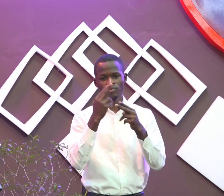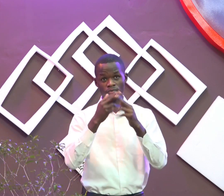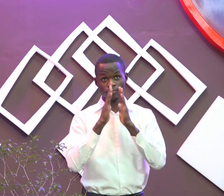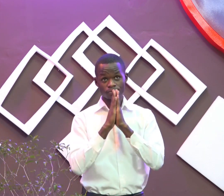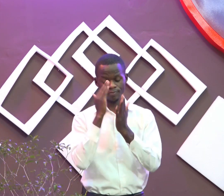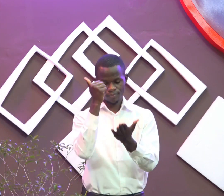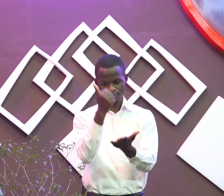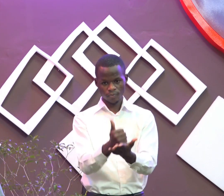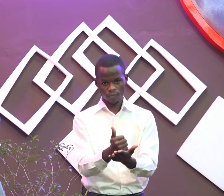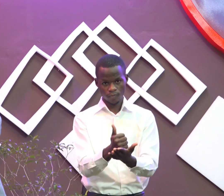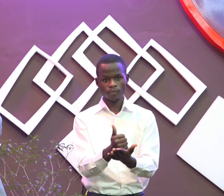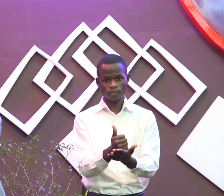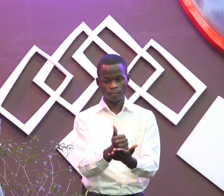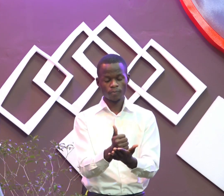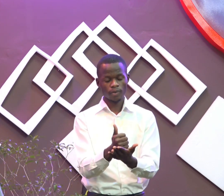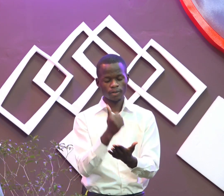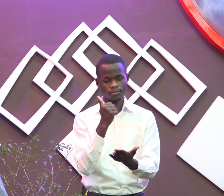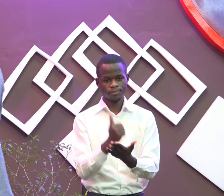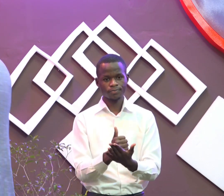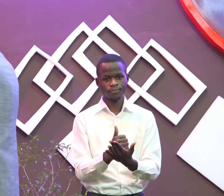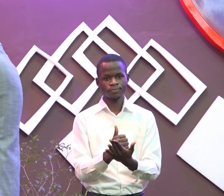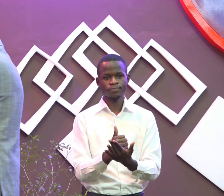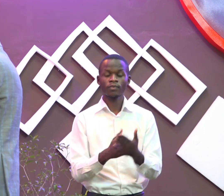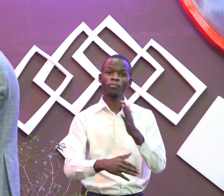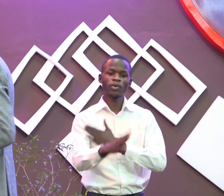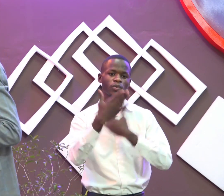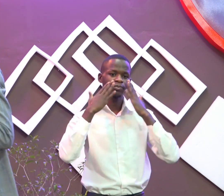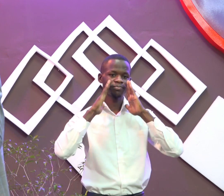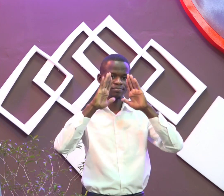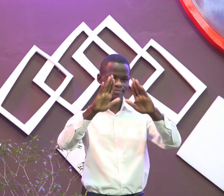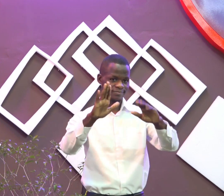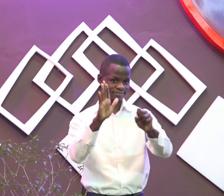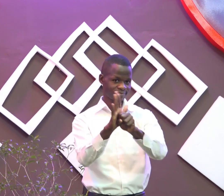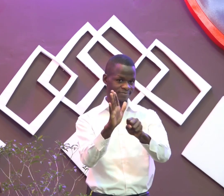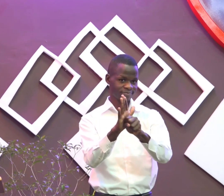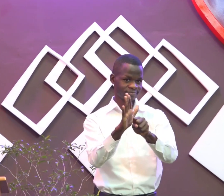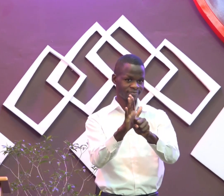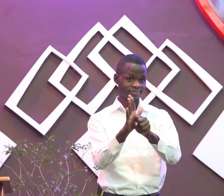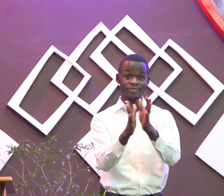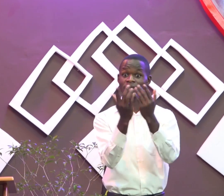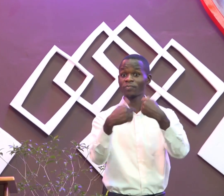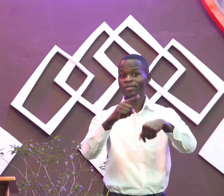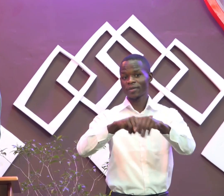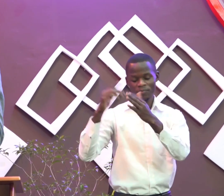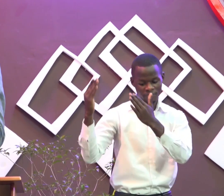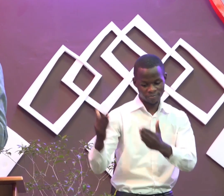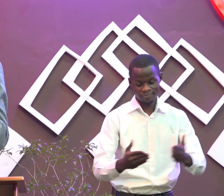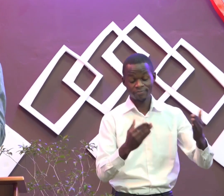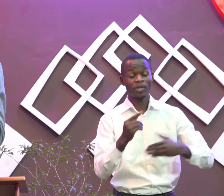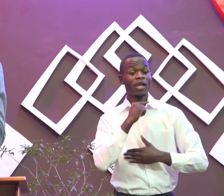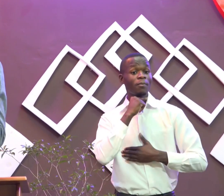the glory, be exalted in Jesus' name. Amen. Amen. Mukama abampeere omukisa. May God bless you. Mu kiseera kino katwanize